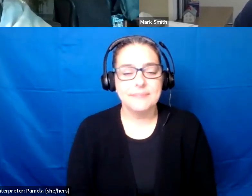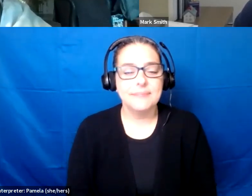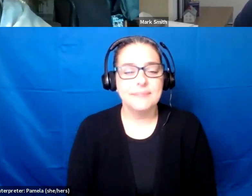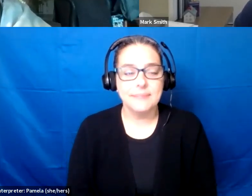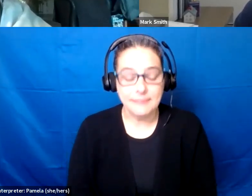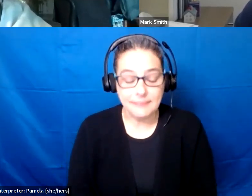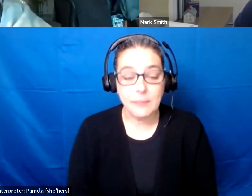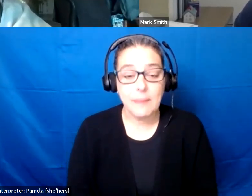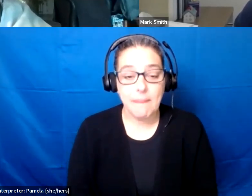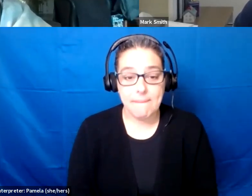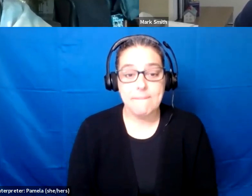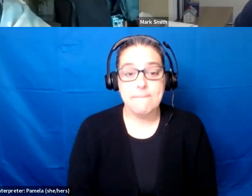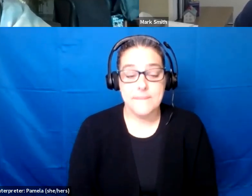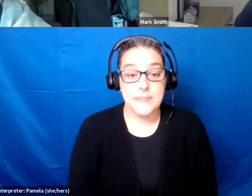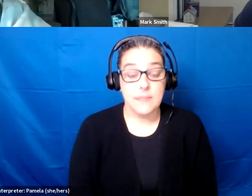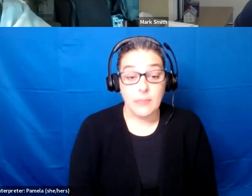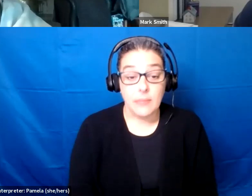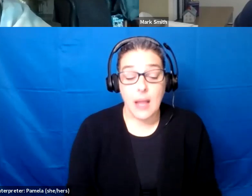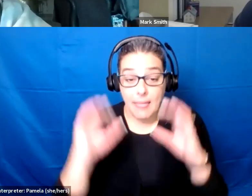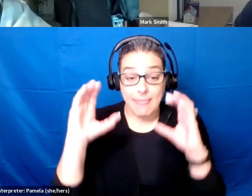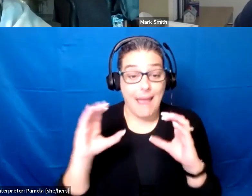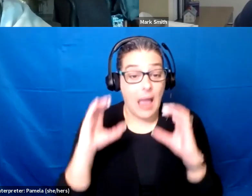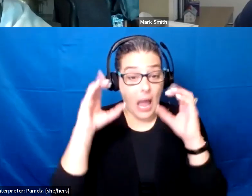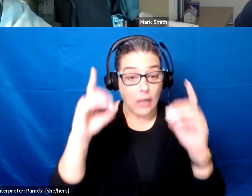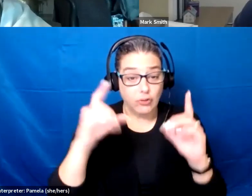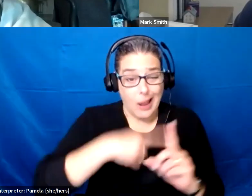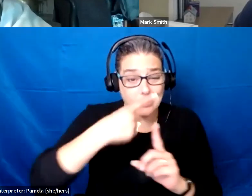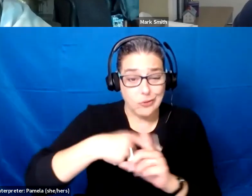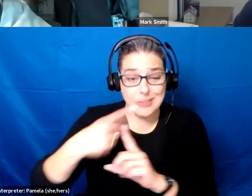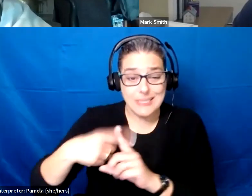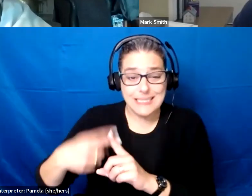the educational series